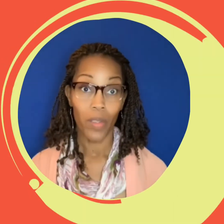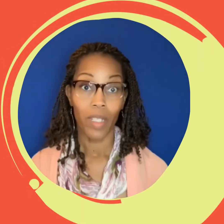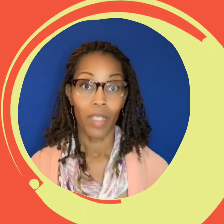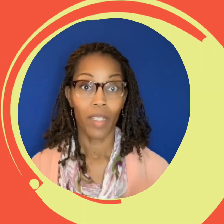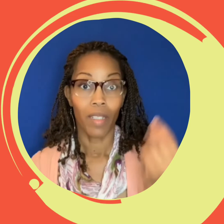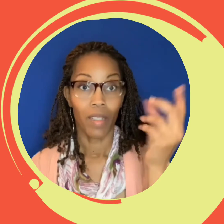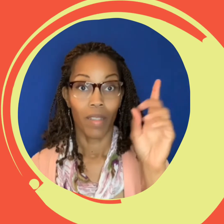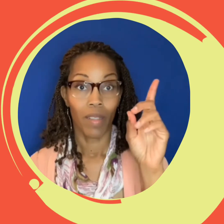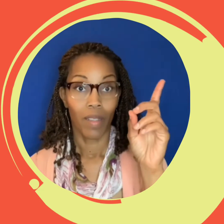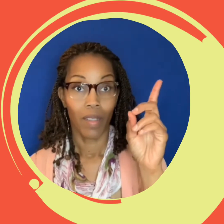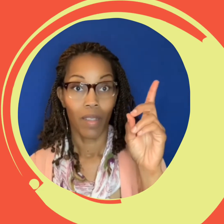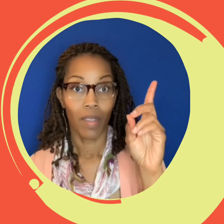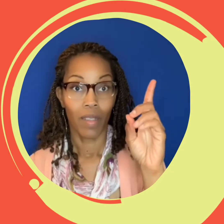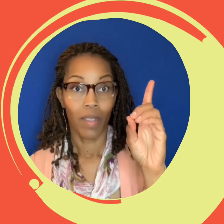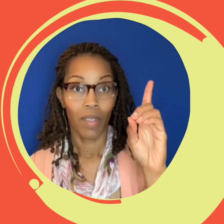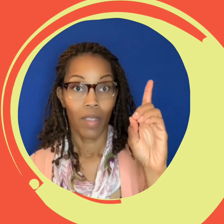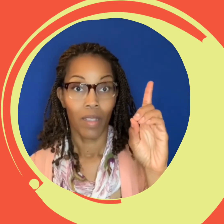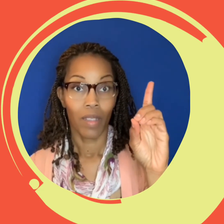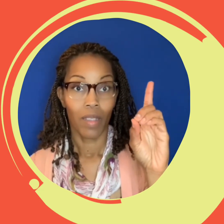Dog.